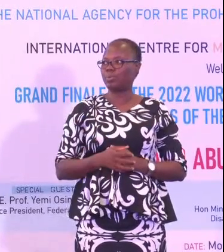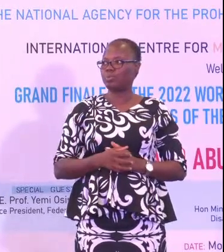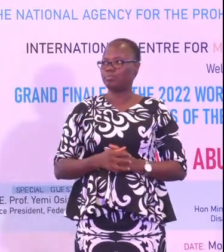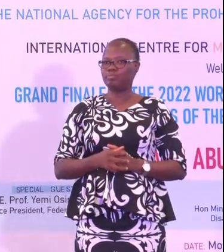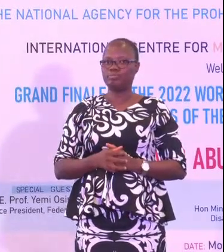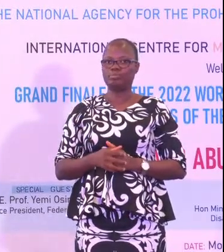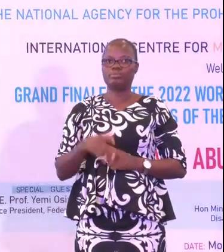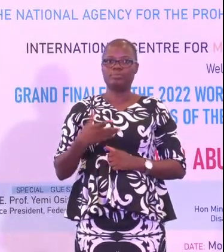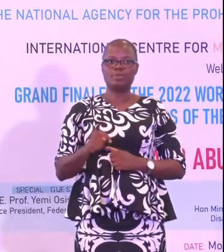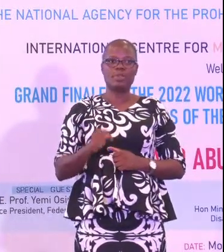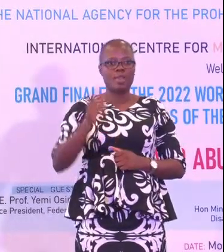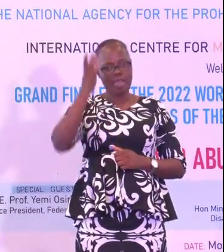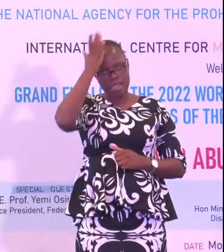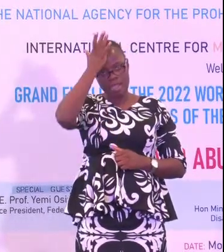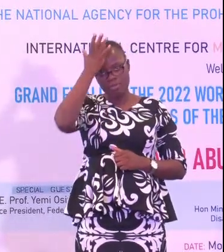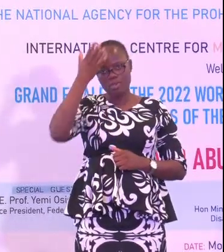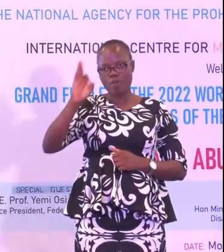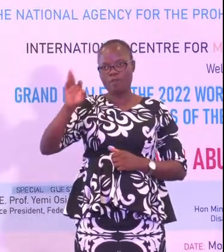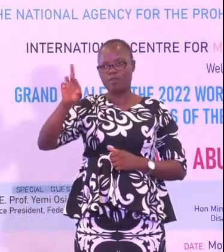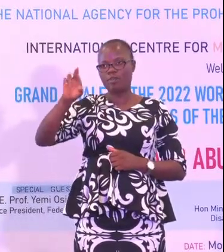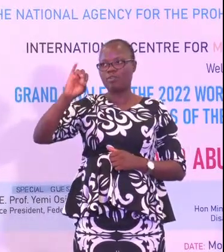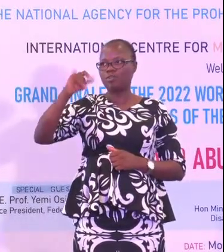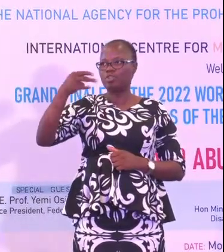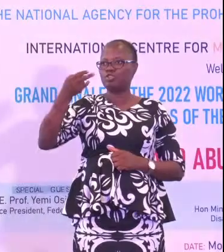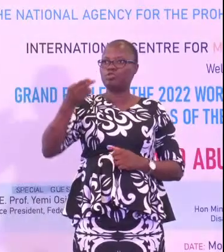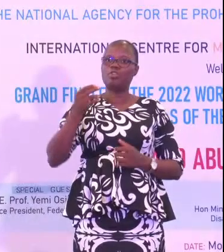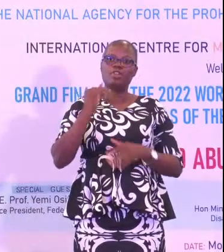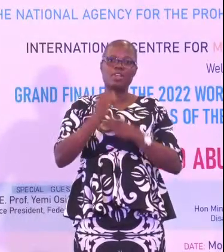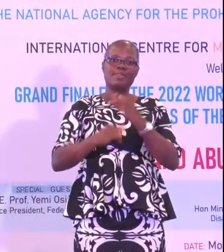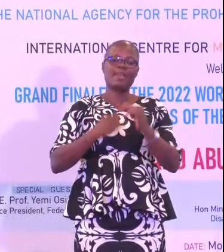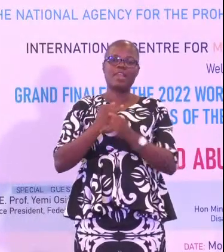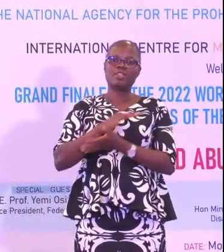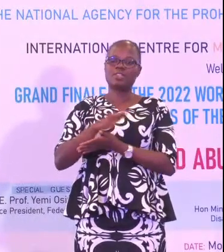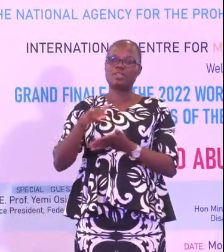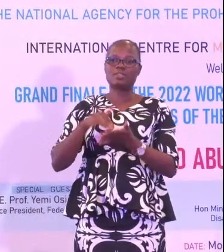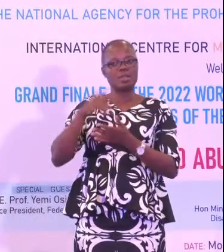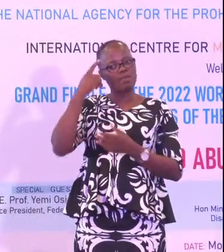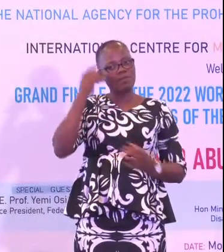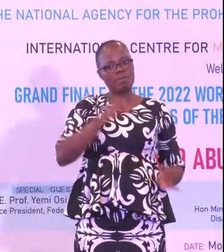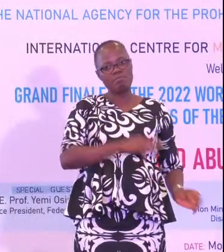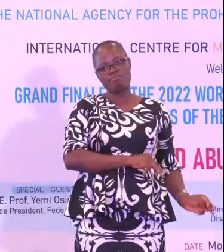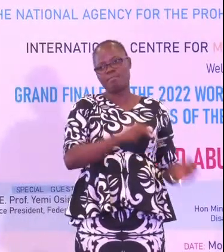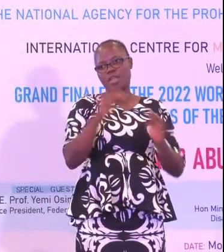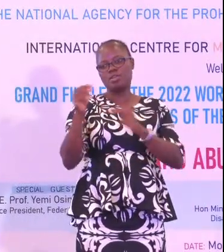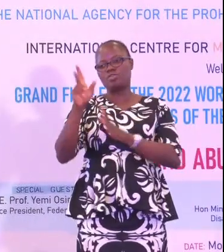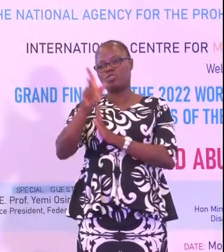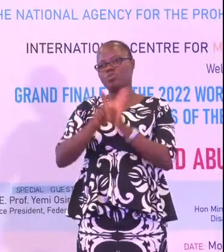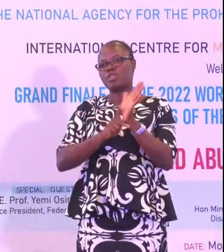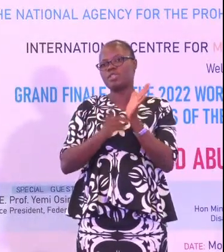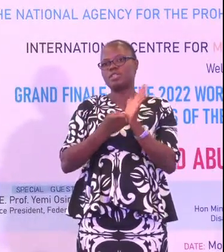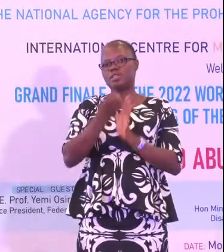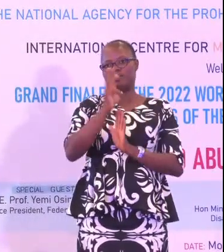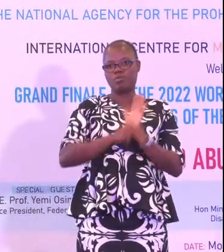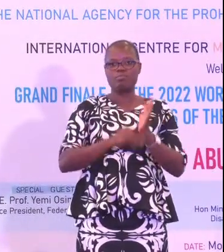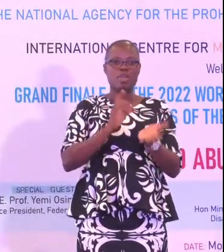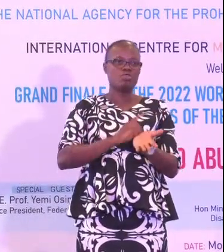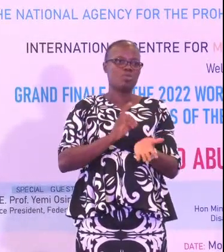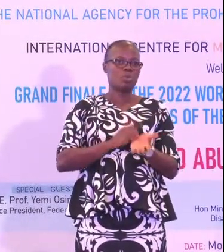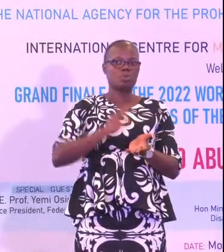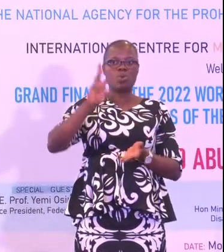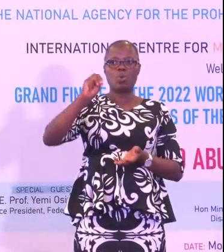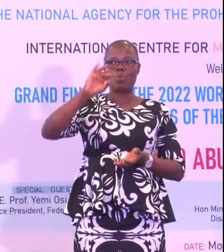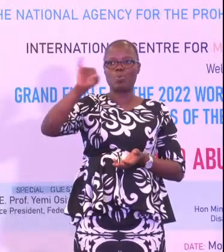The head of region, International Center for Migration Policy Development, Dr. Moji Shodende,